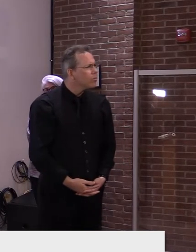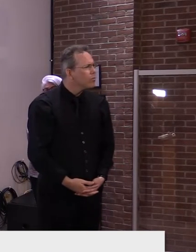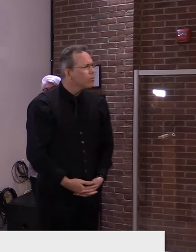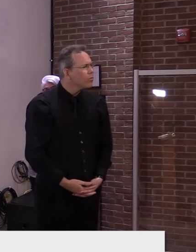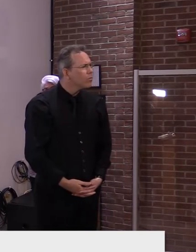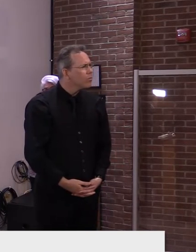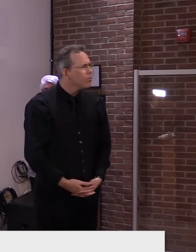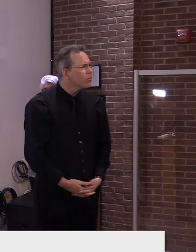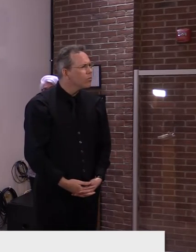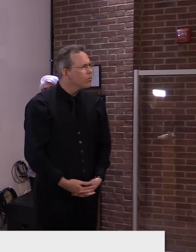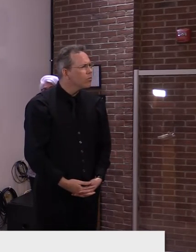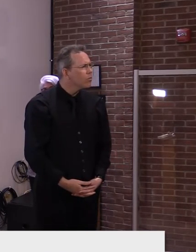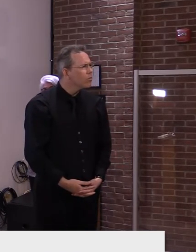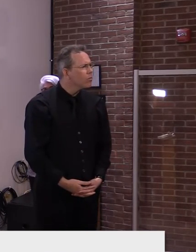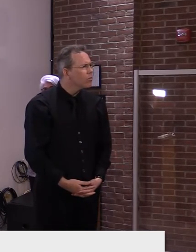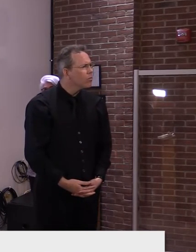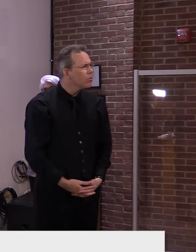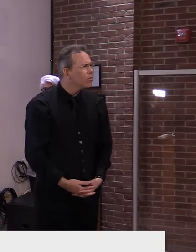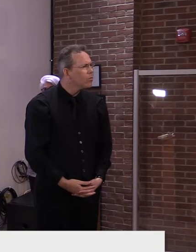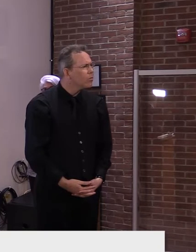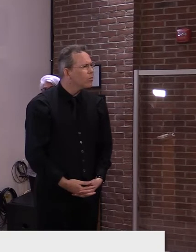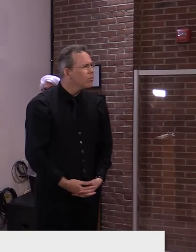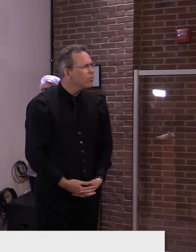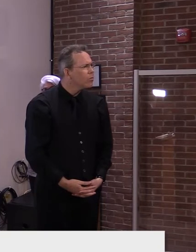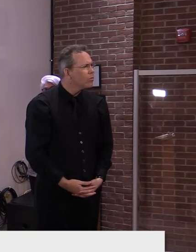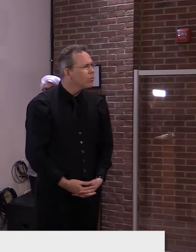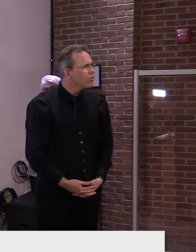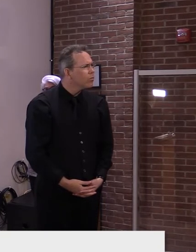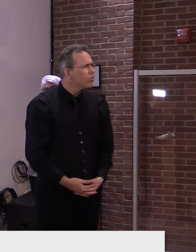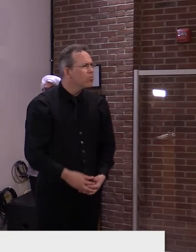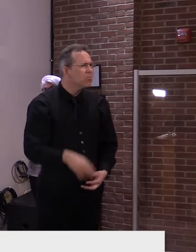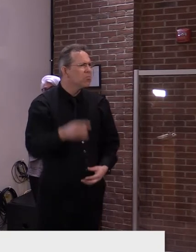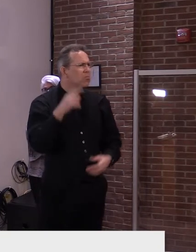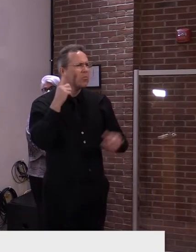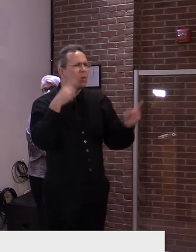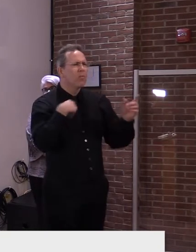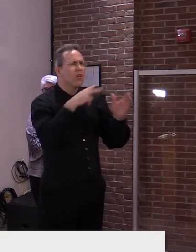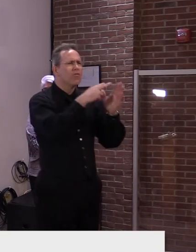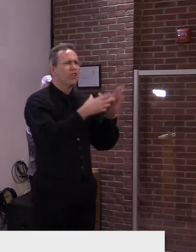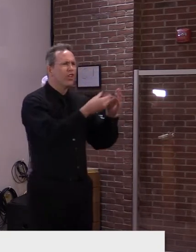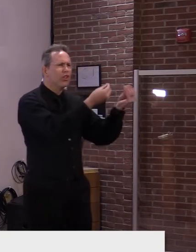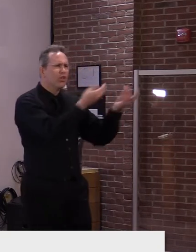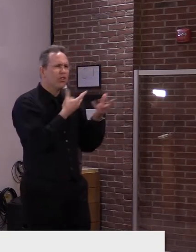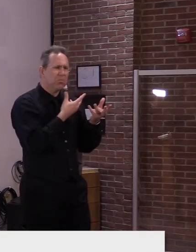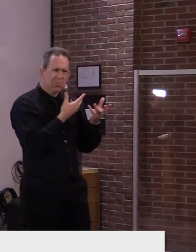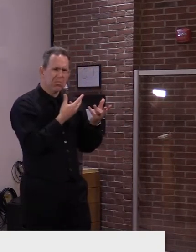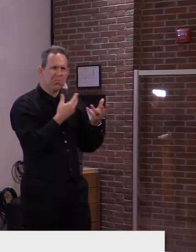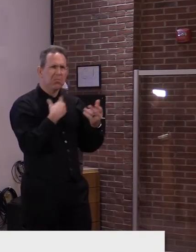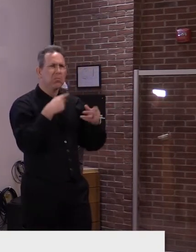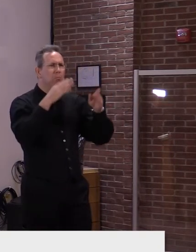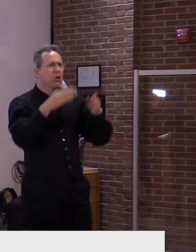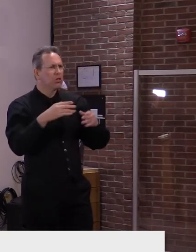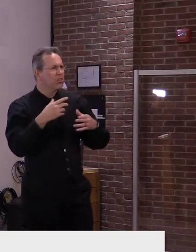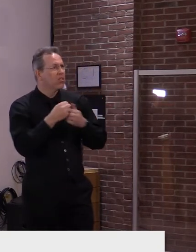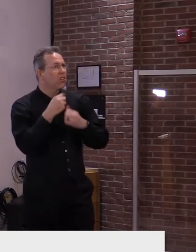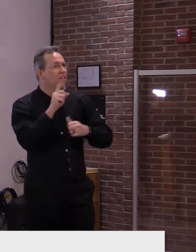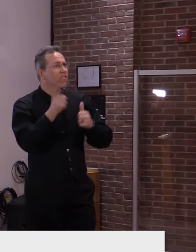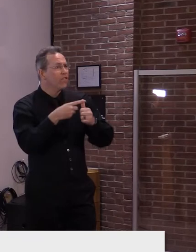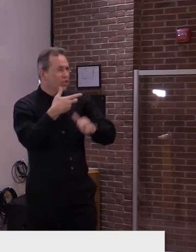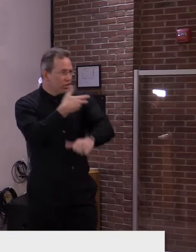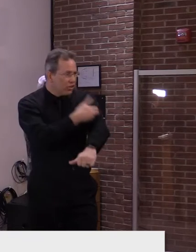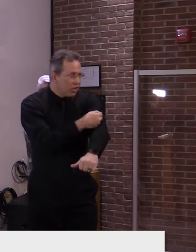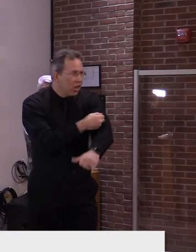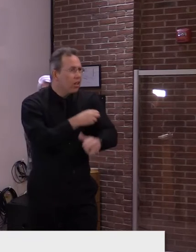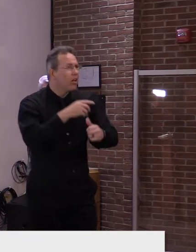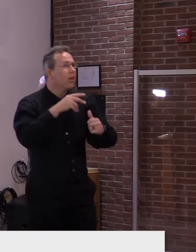up. Again, I'll refer to Dr. Levine, but I don't believe that's been determined as yet. They're still doing the trials,